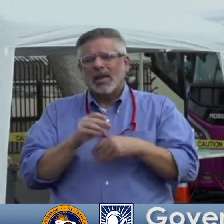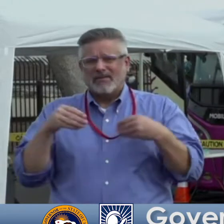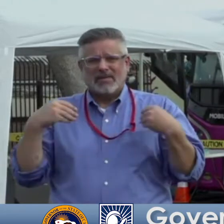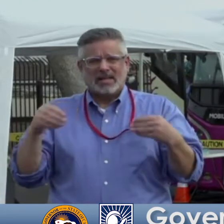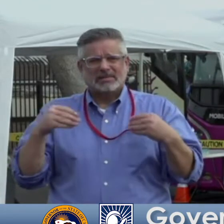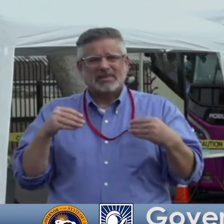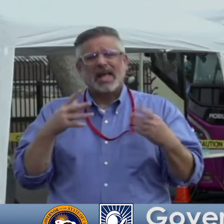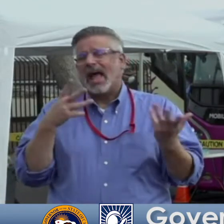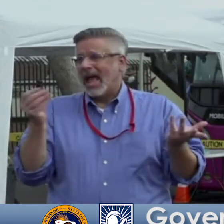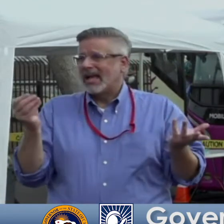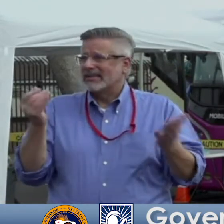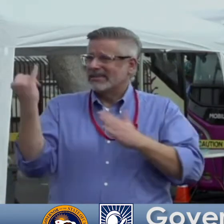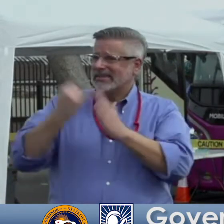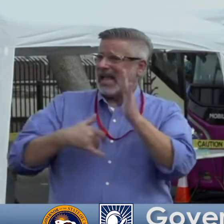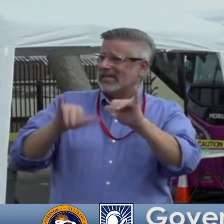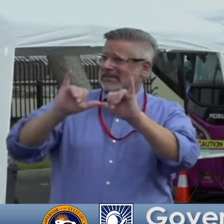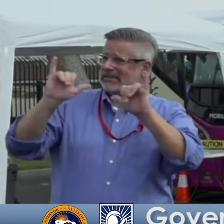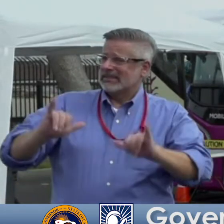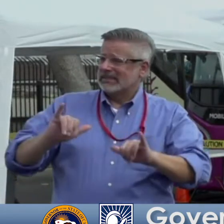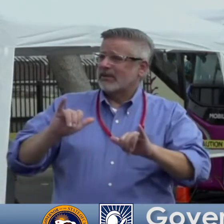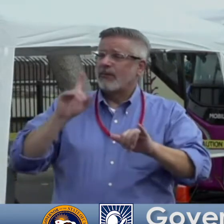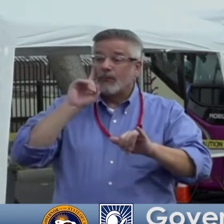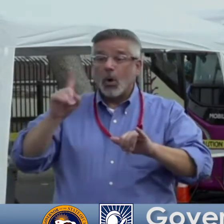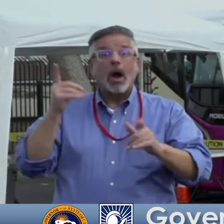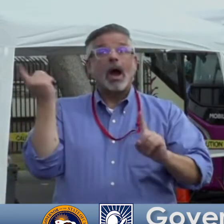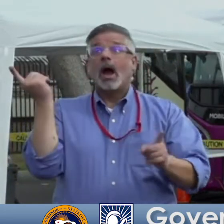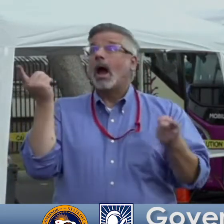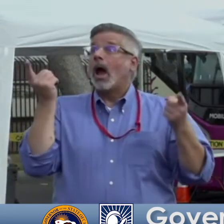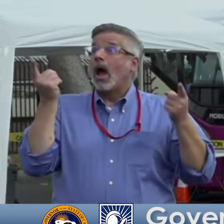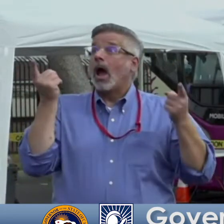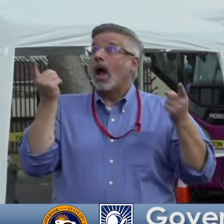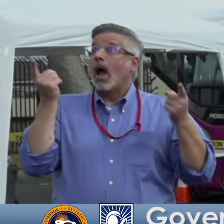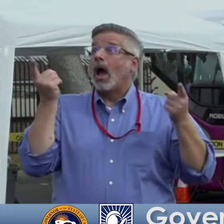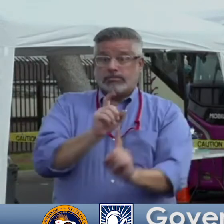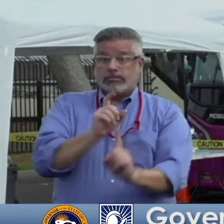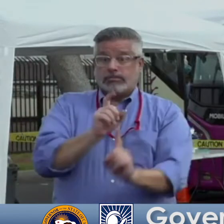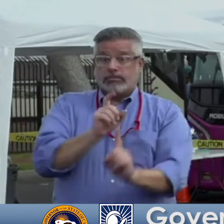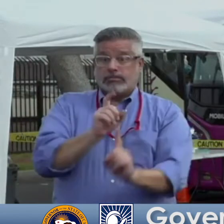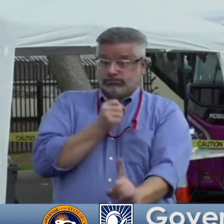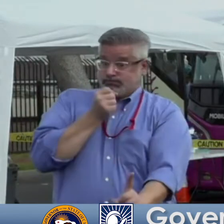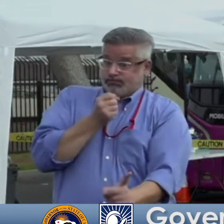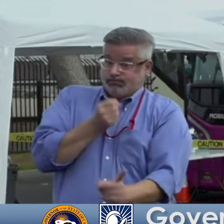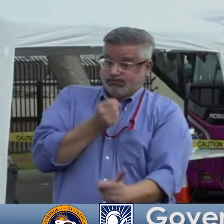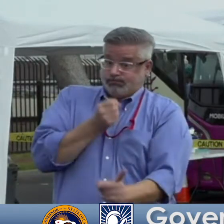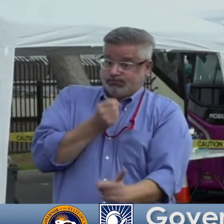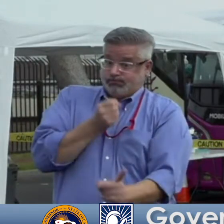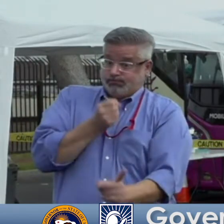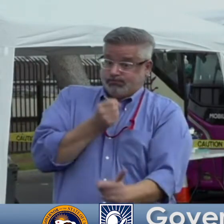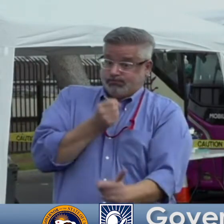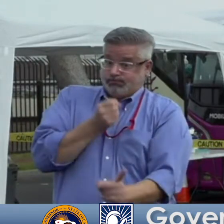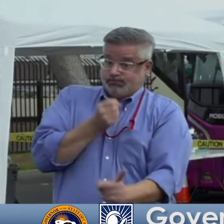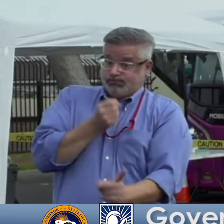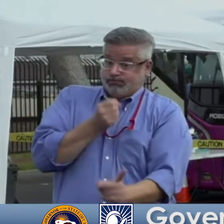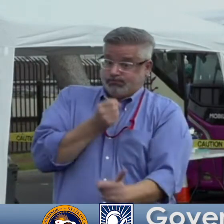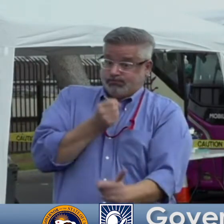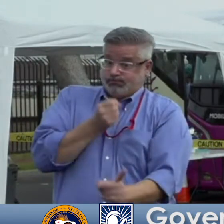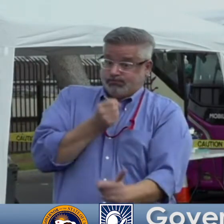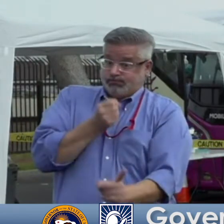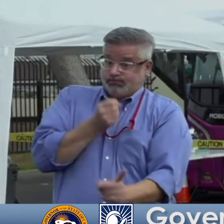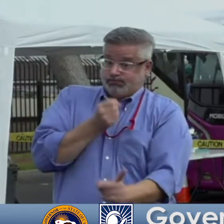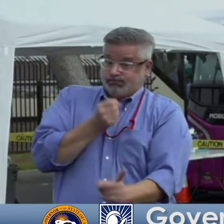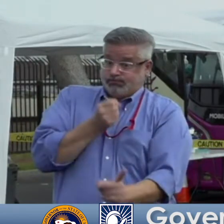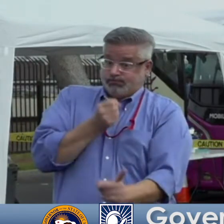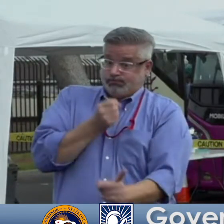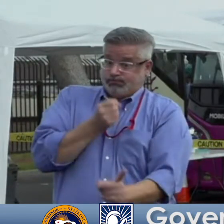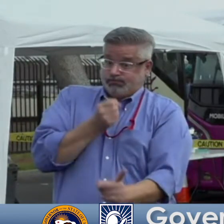flexibility and designing a system for surges, regardless of this pandemic, future pandemics, is front and